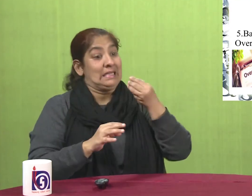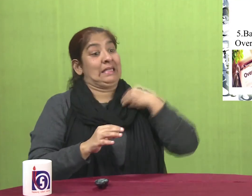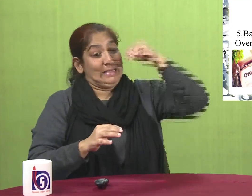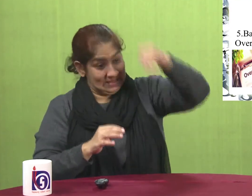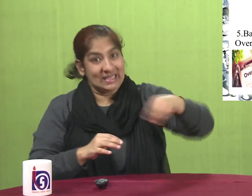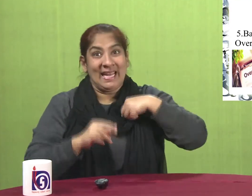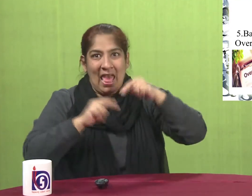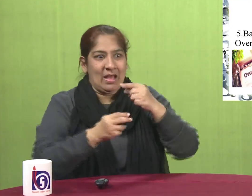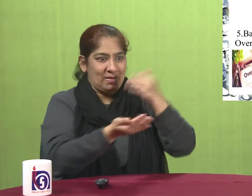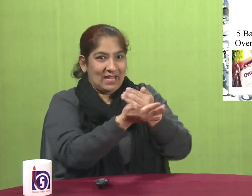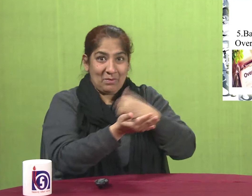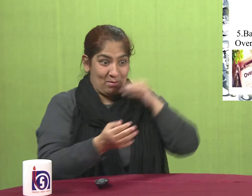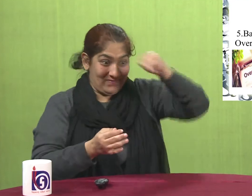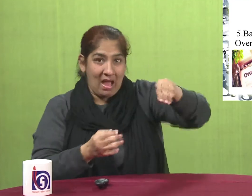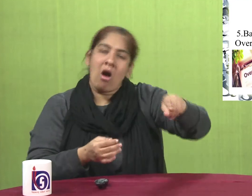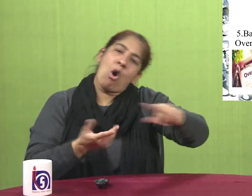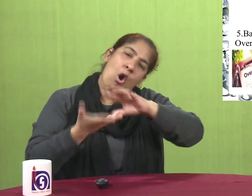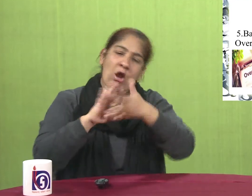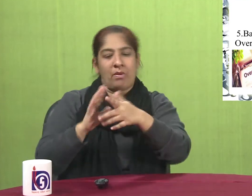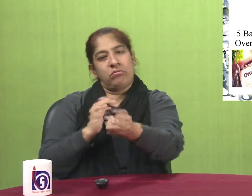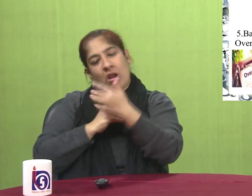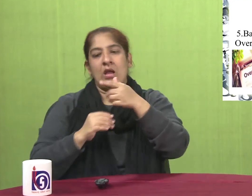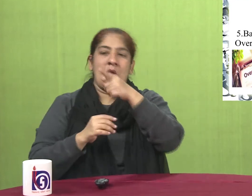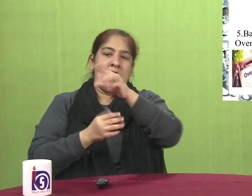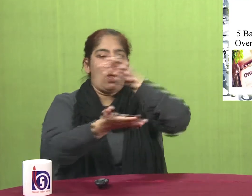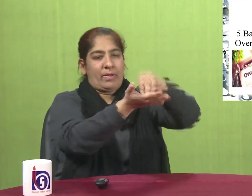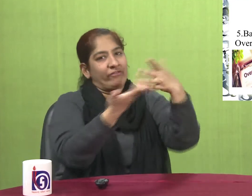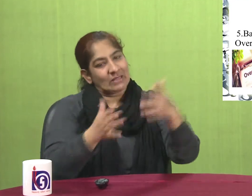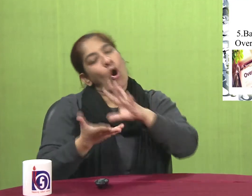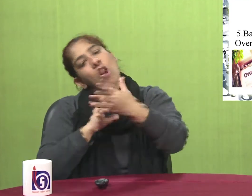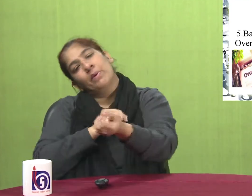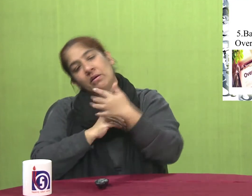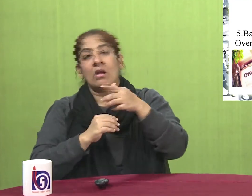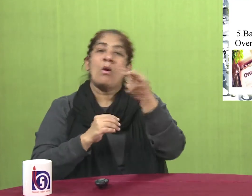If there is addition in your account, that is also sent to you.